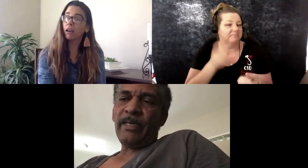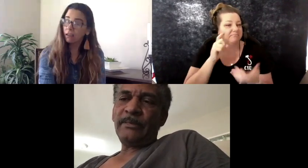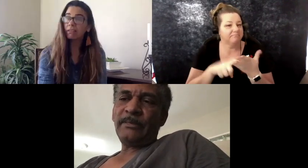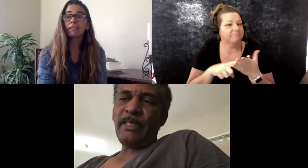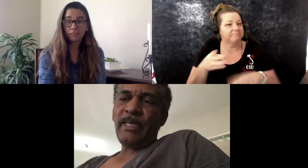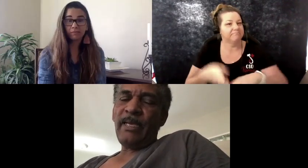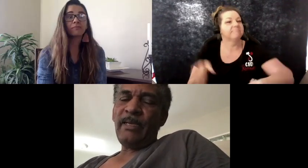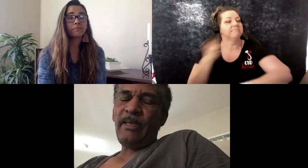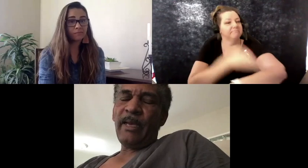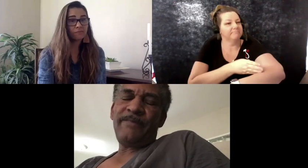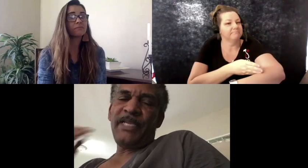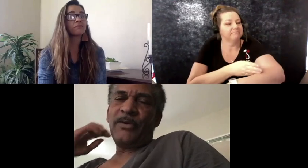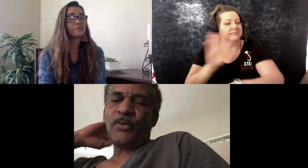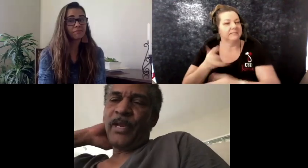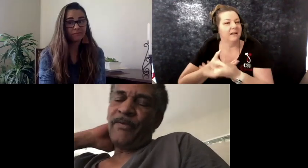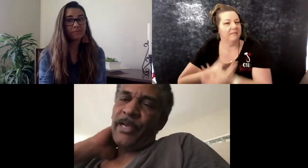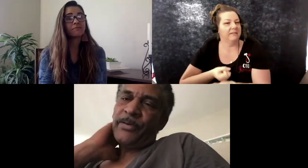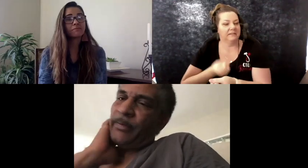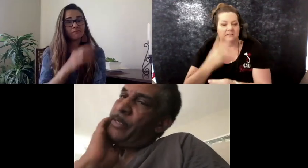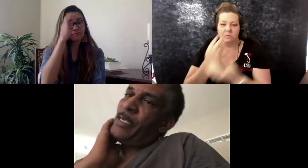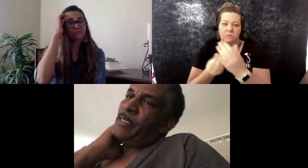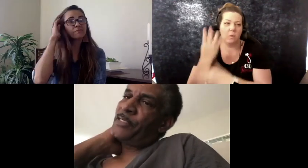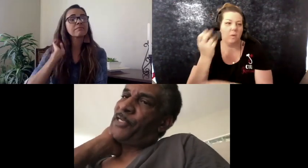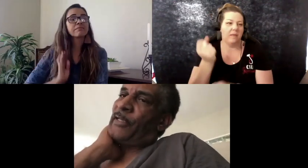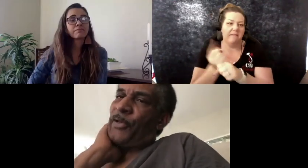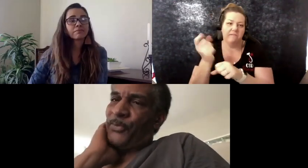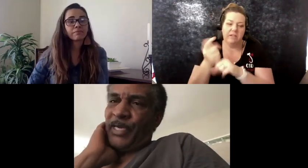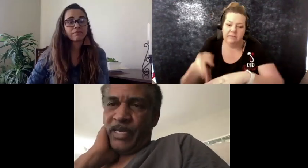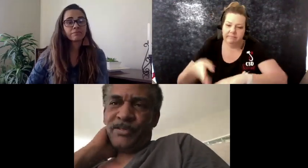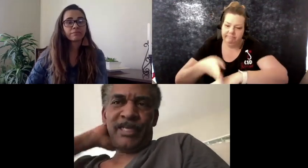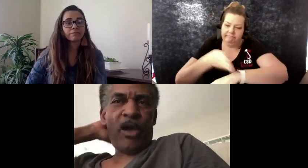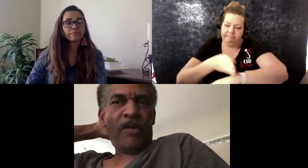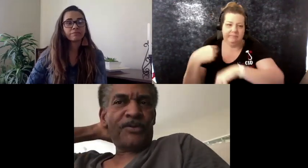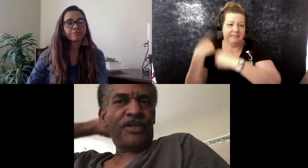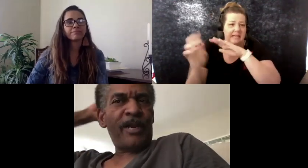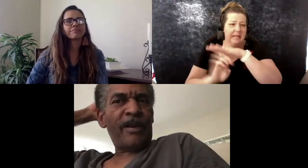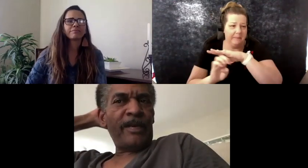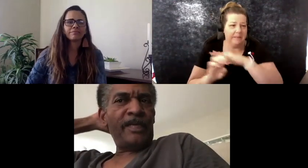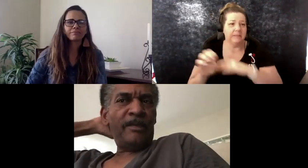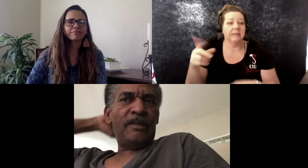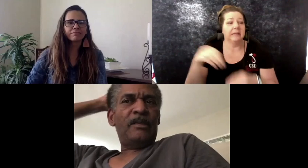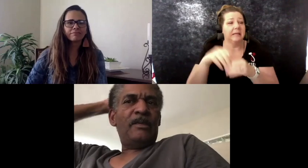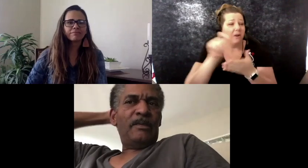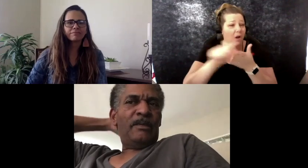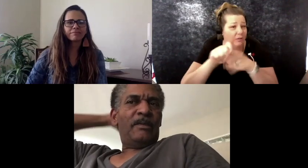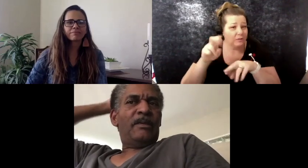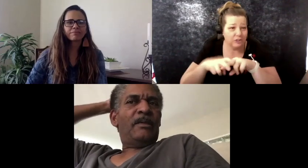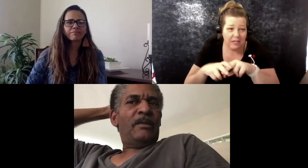Yeah, I've seen growth every year since elementary. He was in the author's chair,